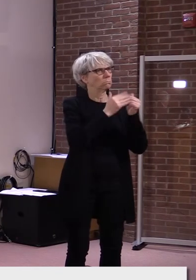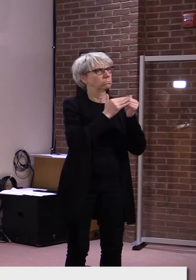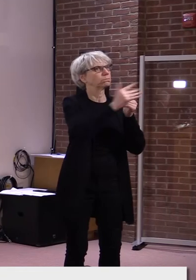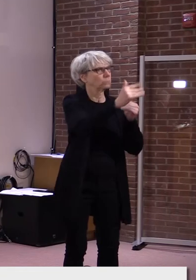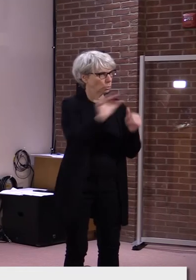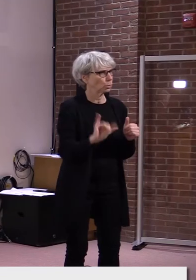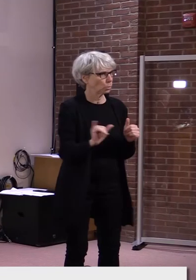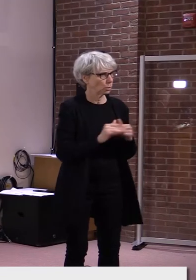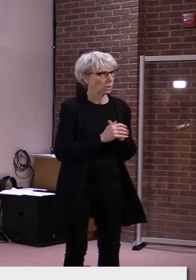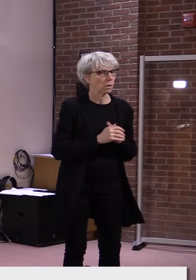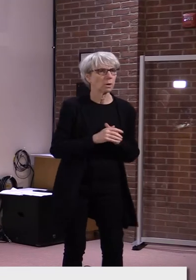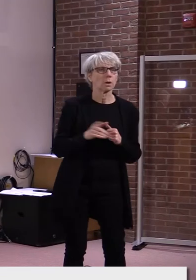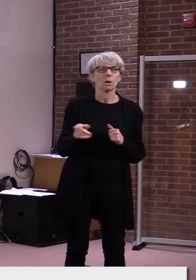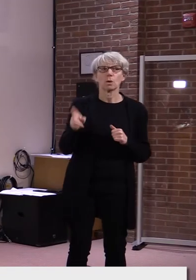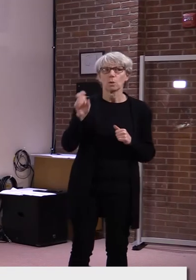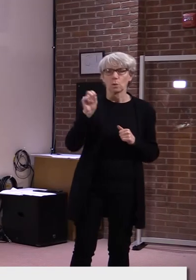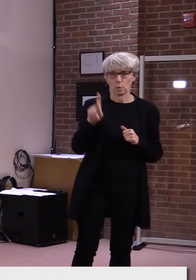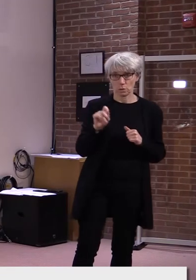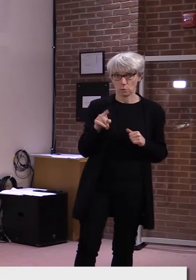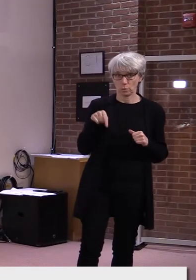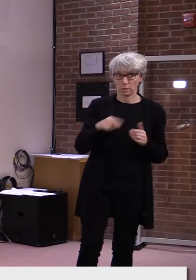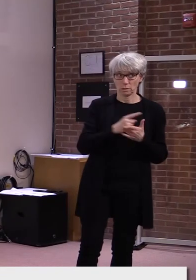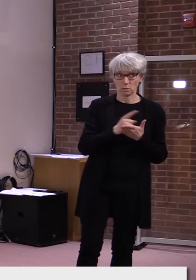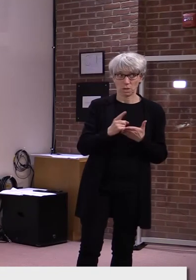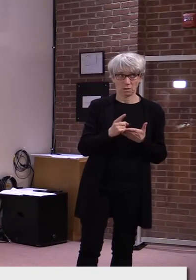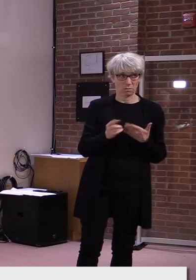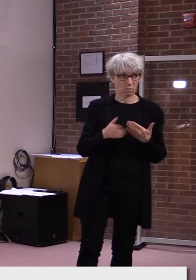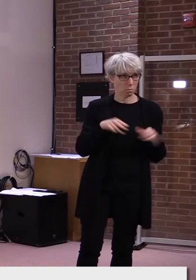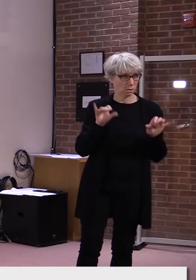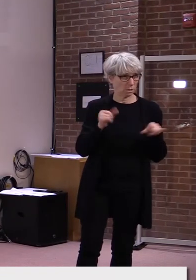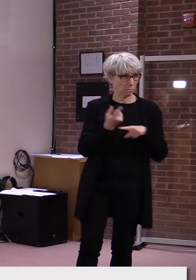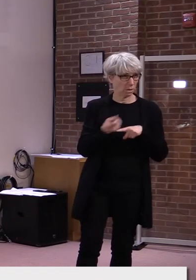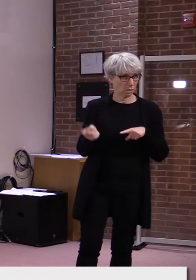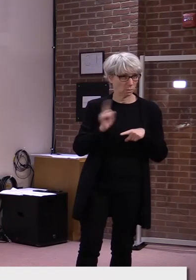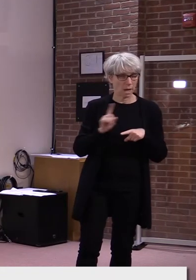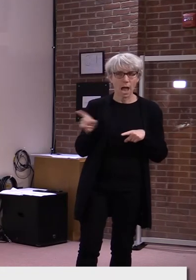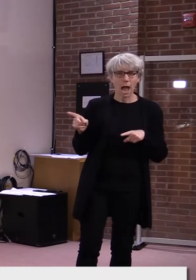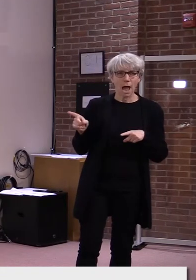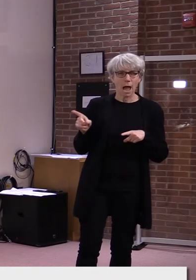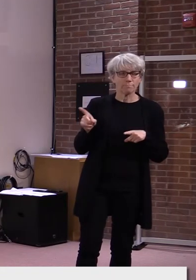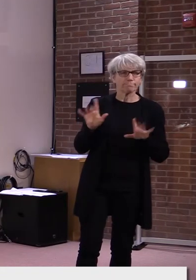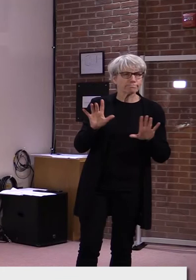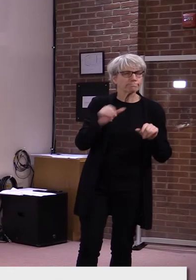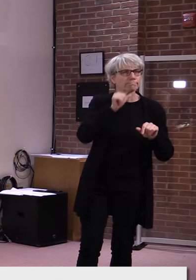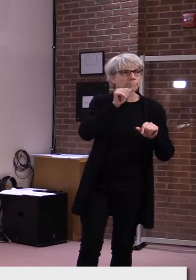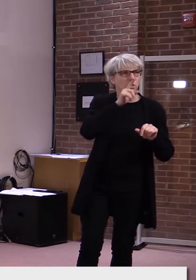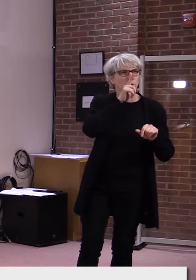Okay, and so this week looks like about the same? Yeah, I don't know. We just got the numbers.